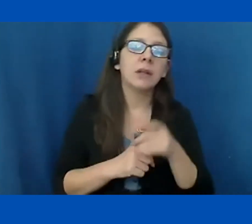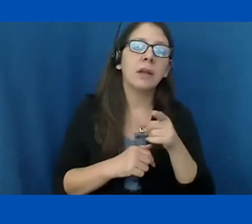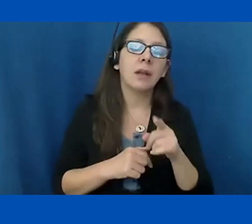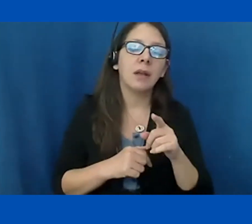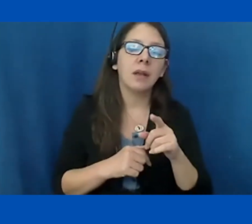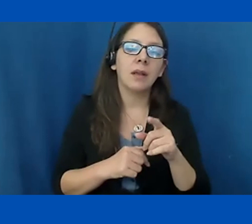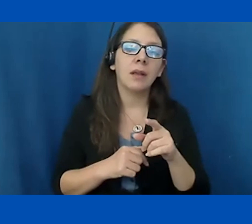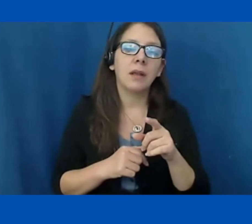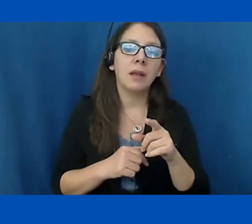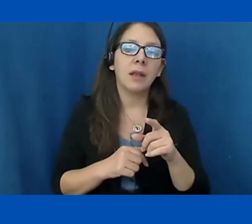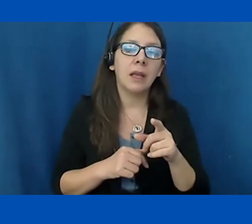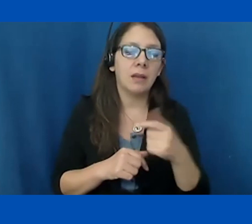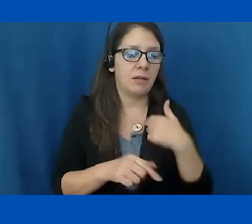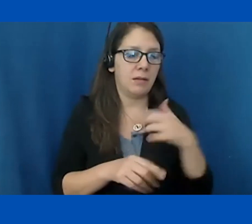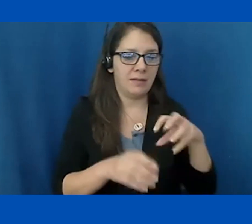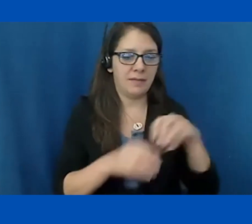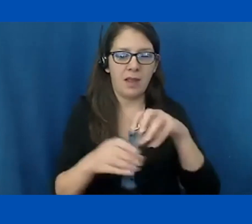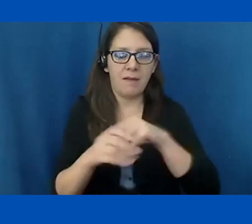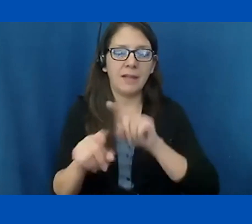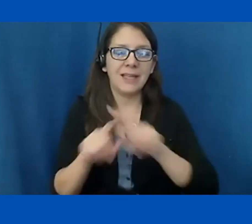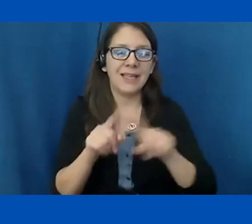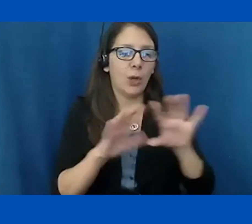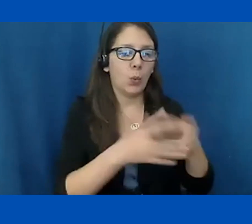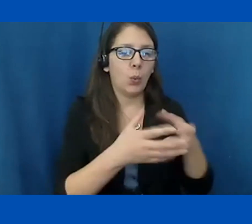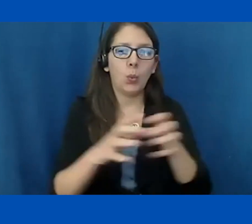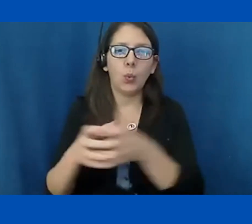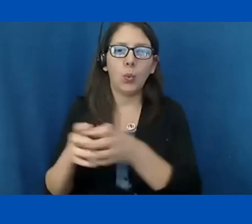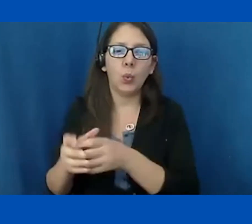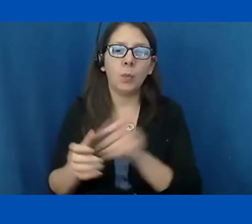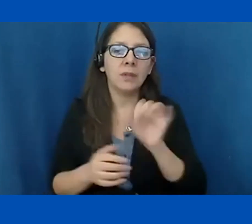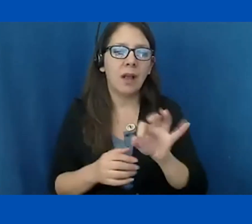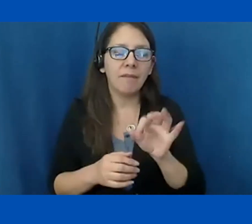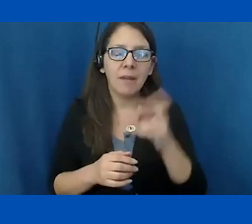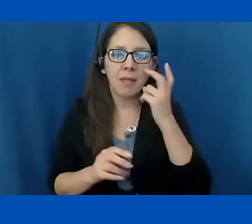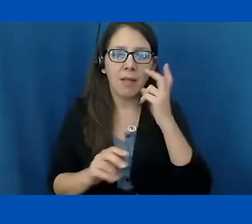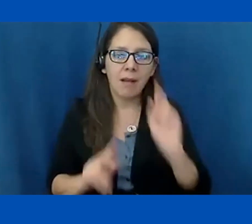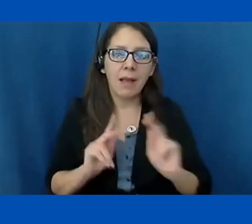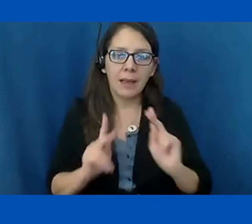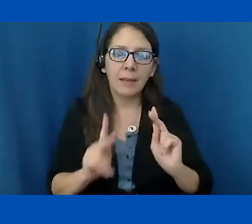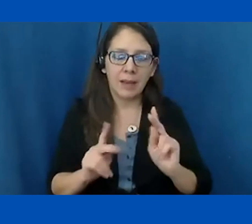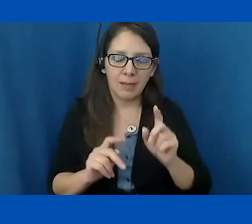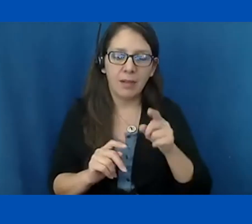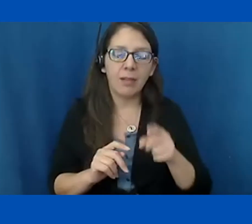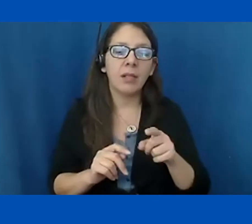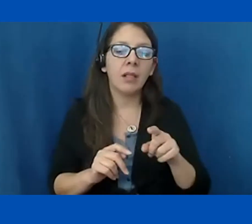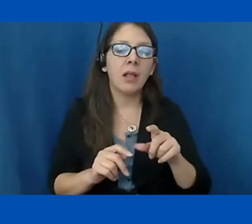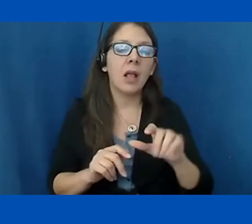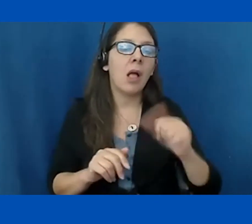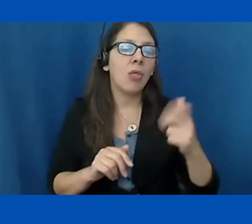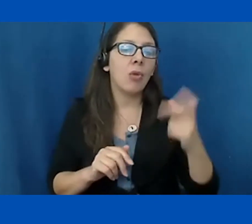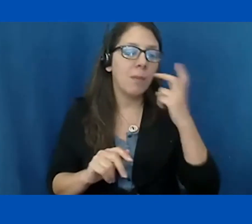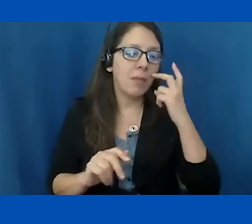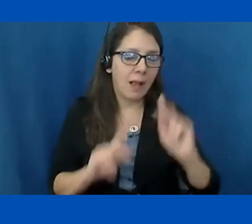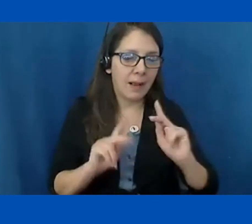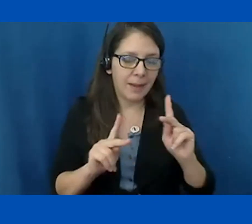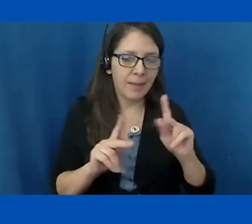in different groups of blind people and everything like that. In terms of being around other blind people and everything, like at the end,